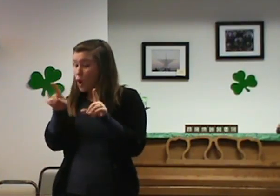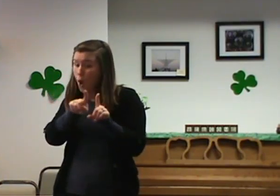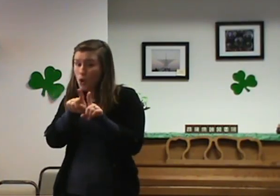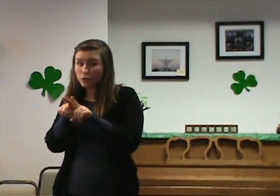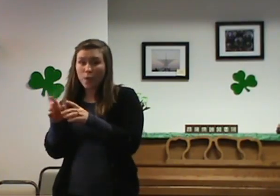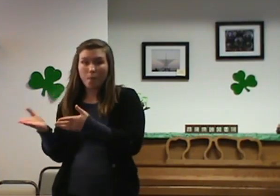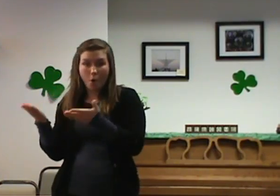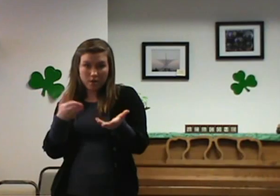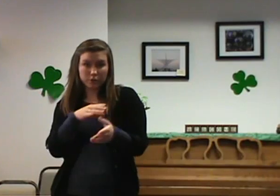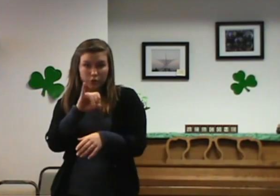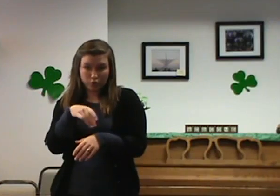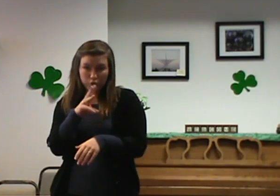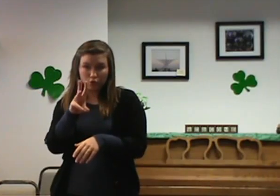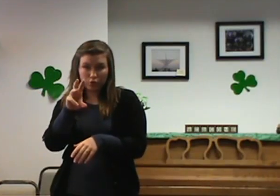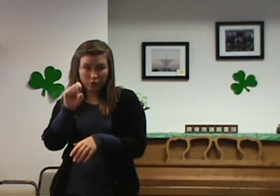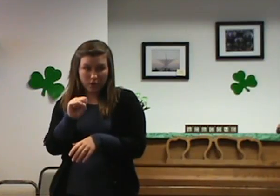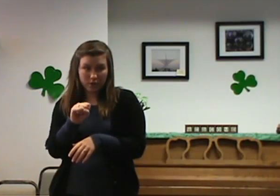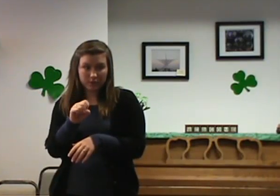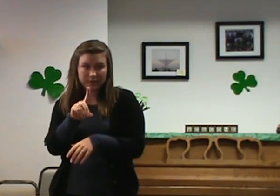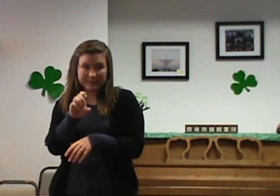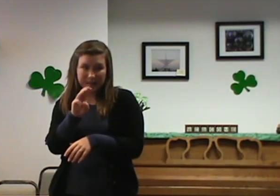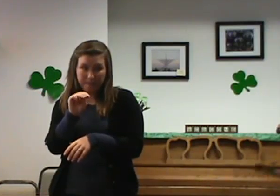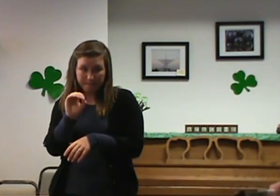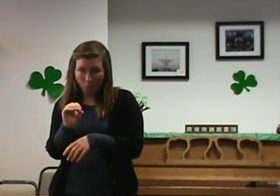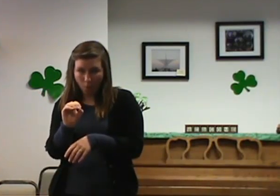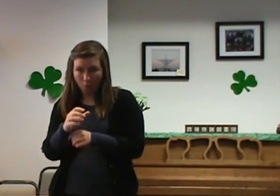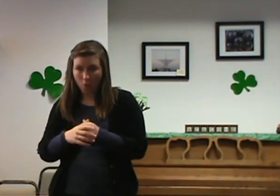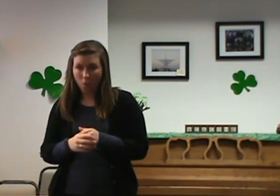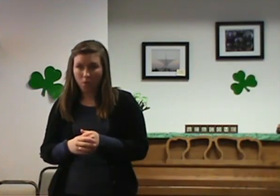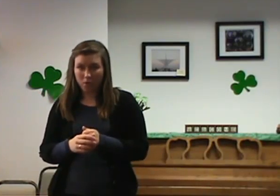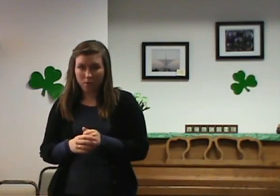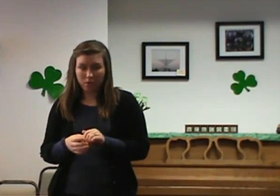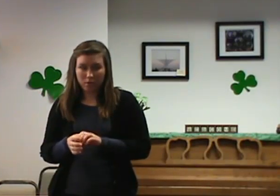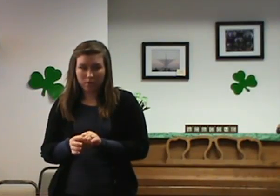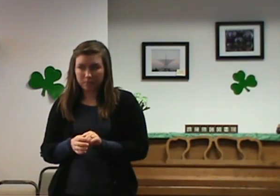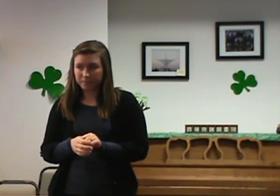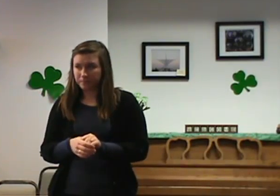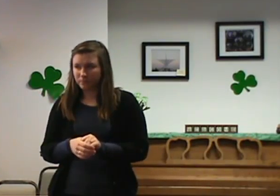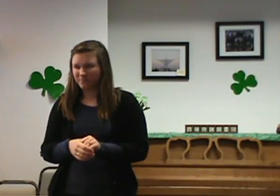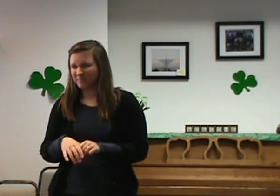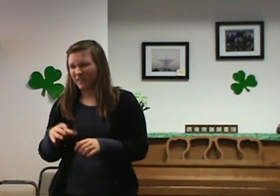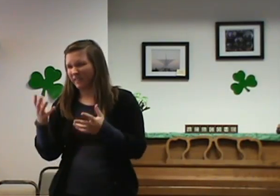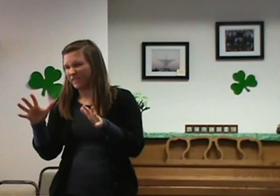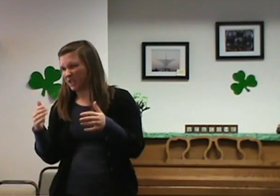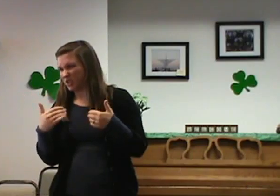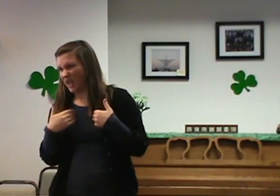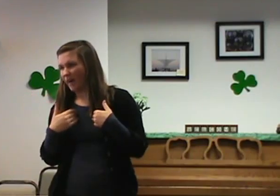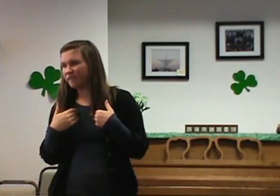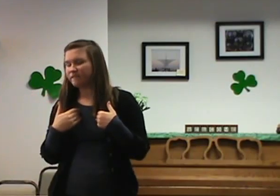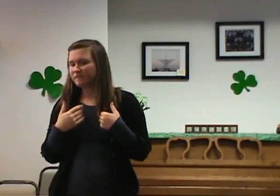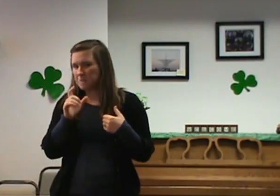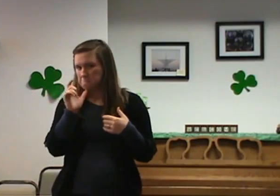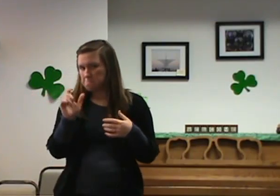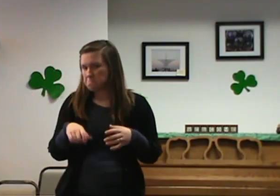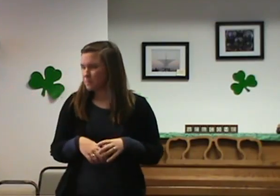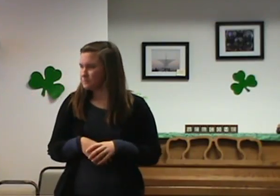JAWS. Okay, well, do we need JAWS? I know we've got, we don't need, all Okay, right. we'll just- but I will leave